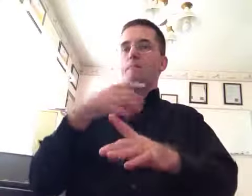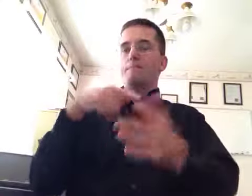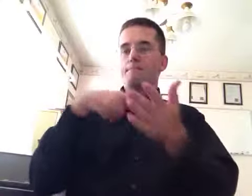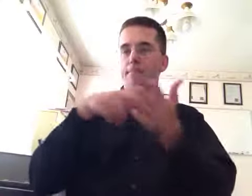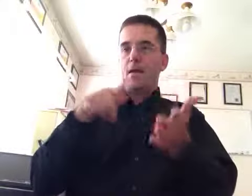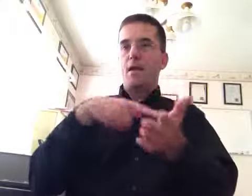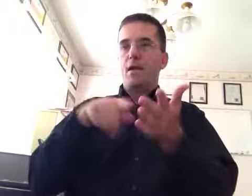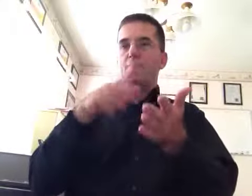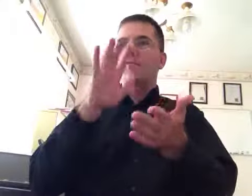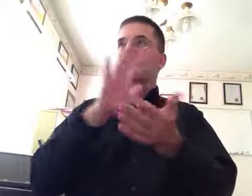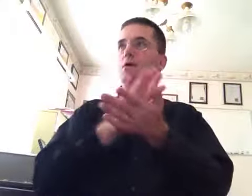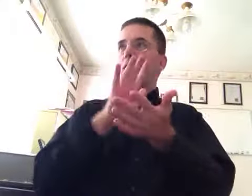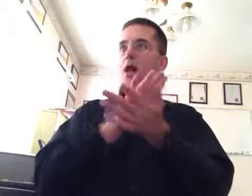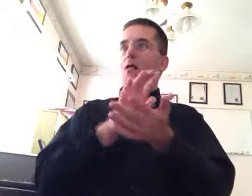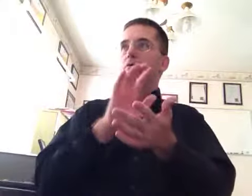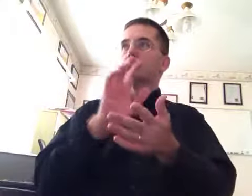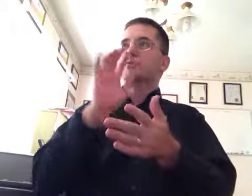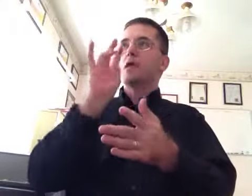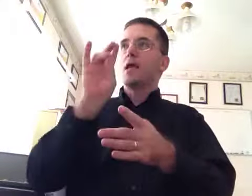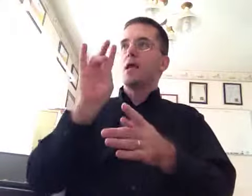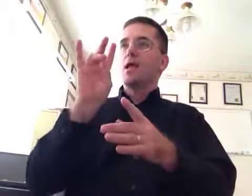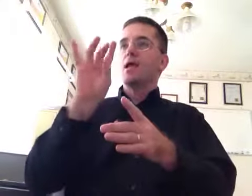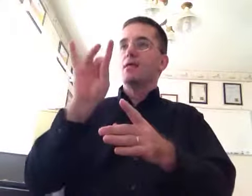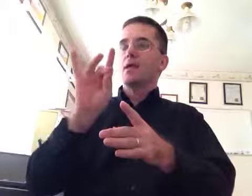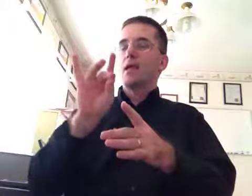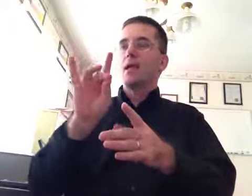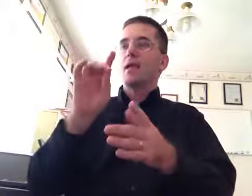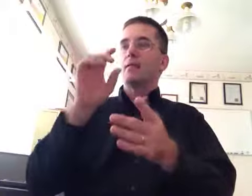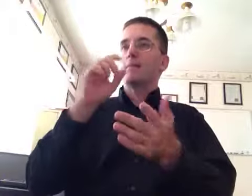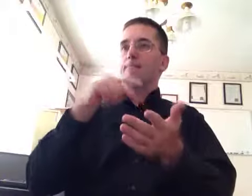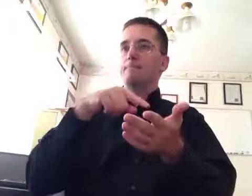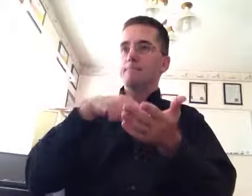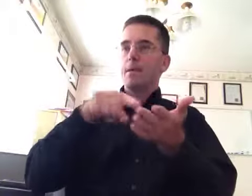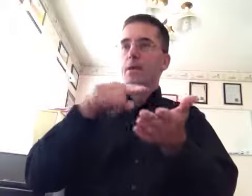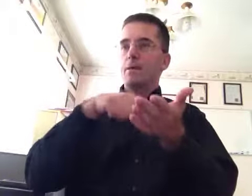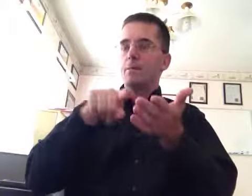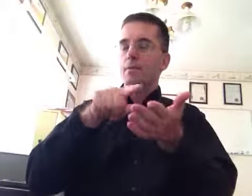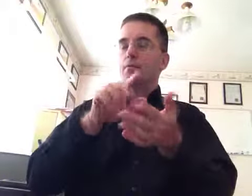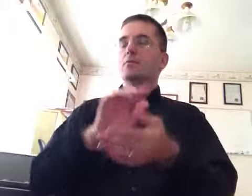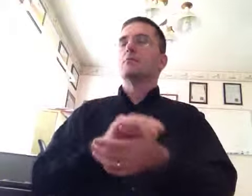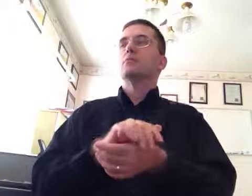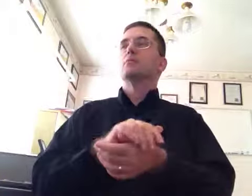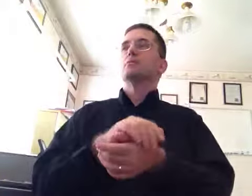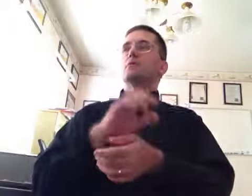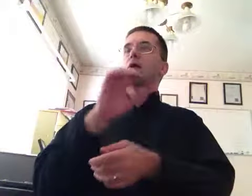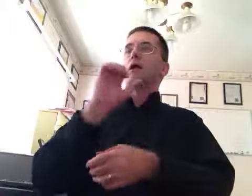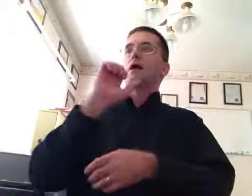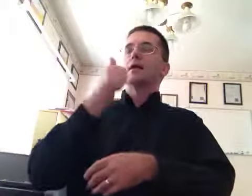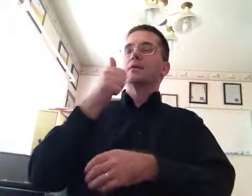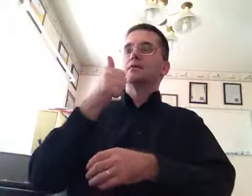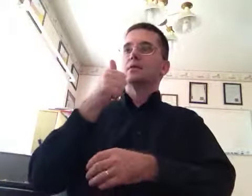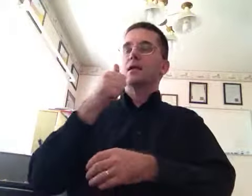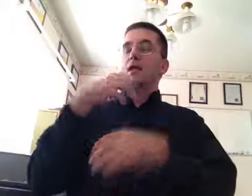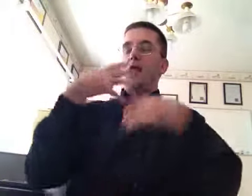done with. Graduated, and after that, I get 10 installments of